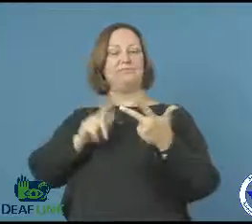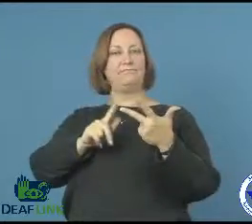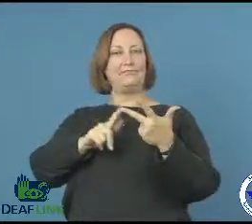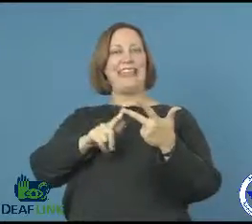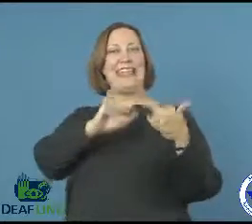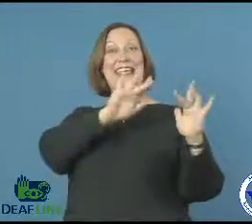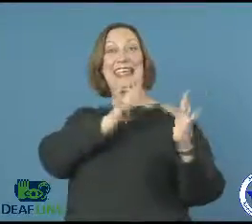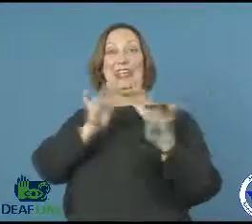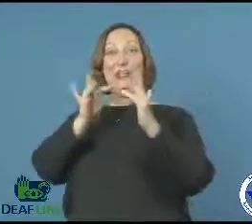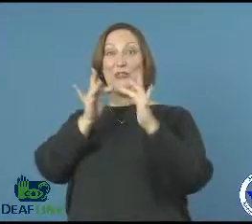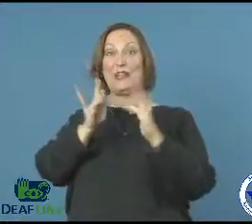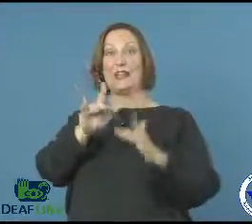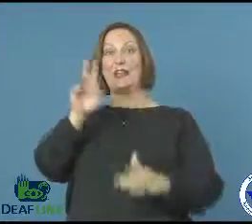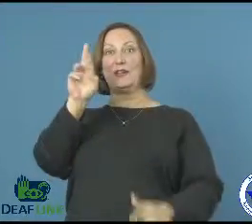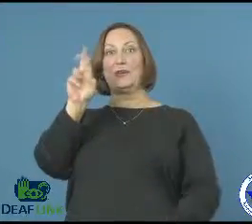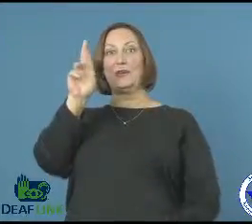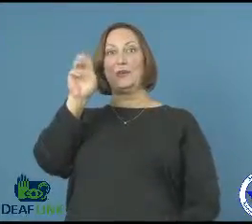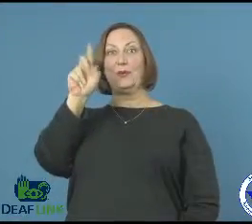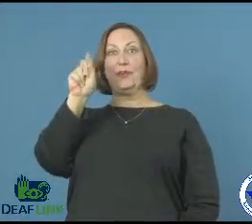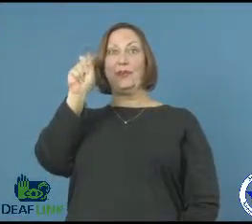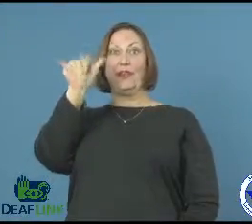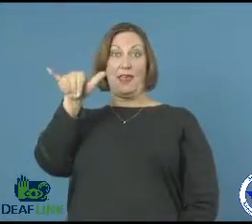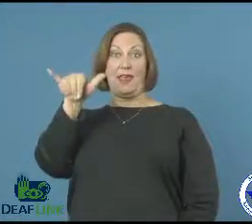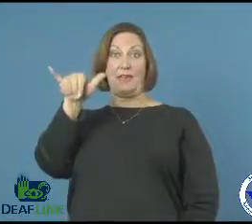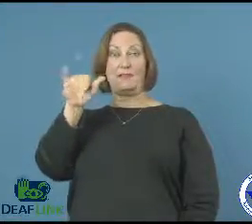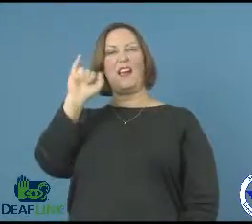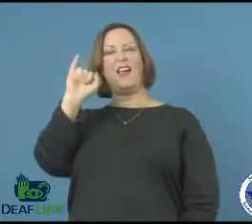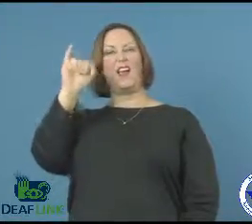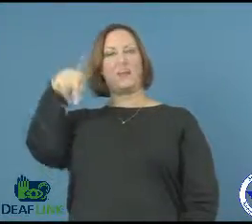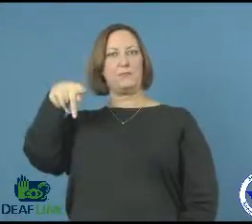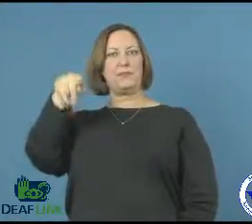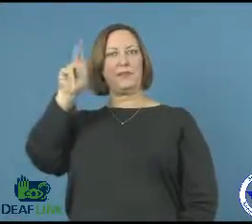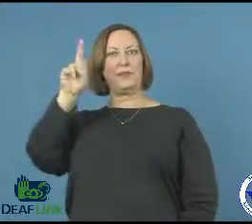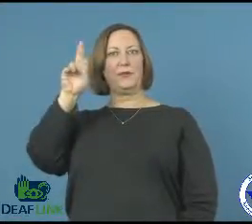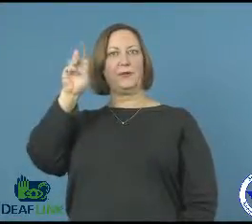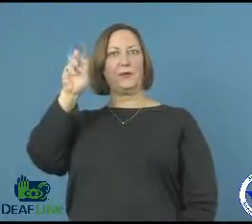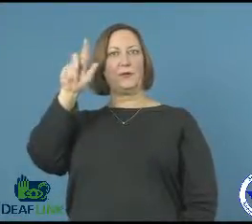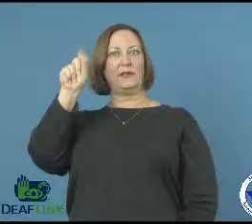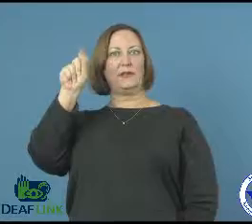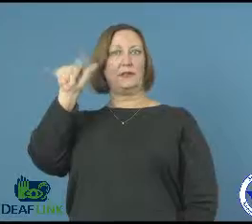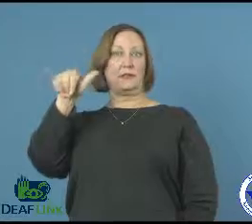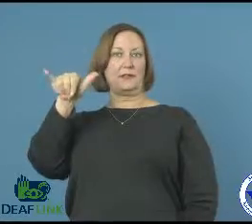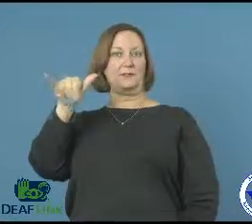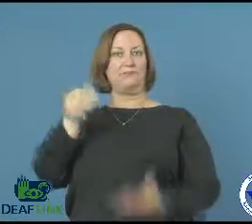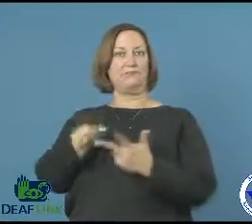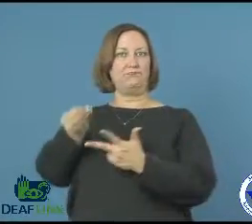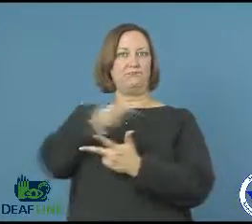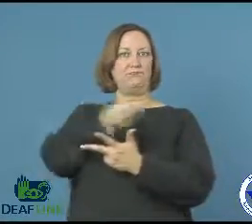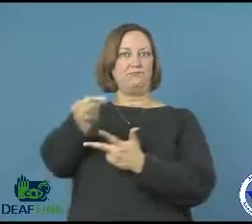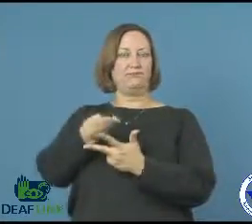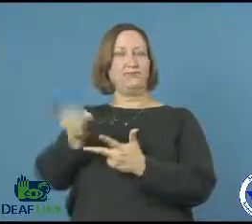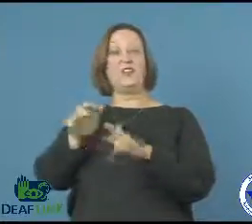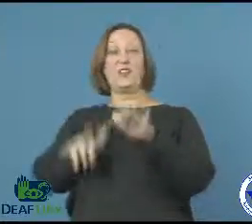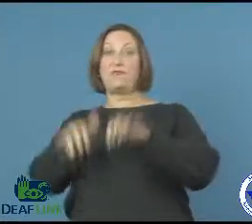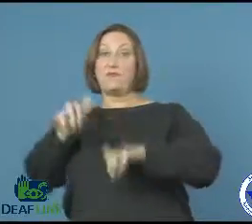and Internet-enabled relay services, Internet relay and video relay